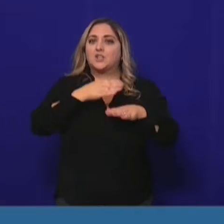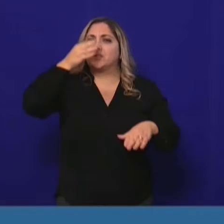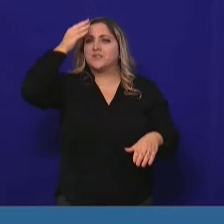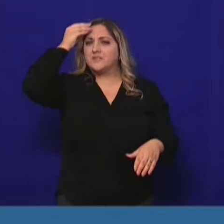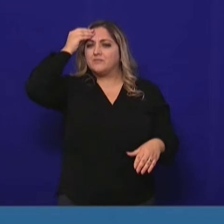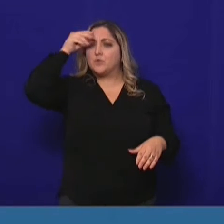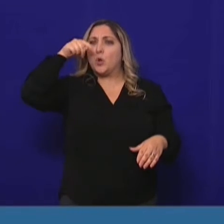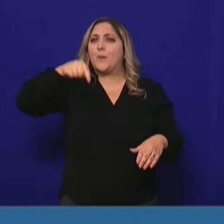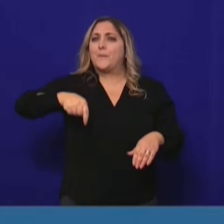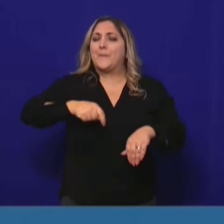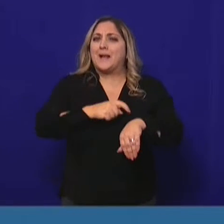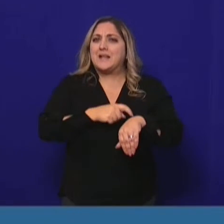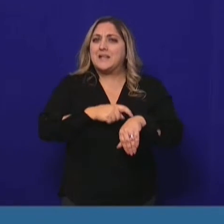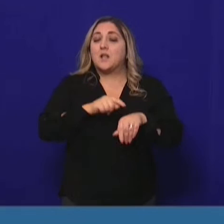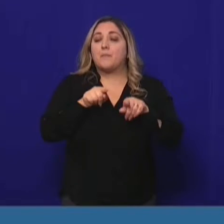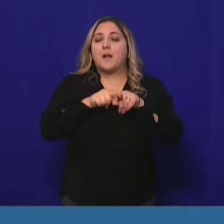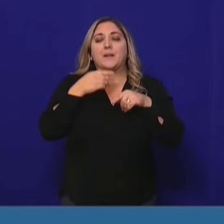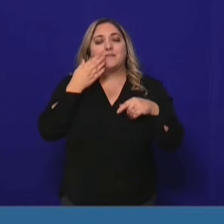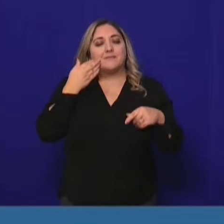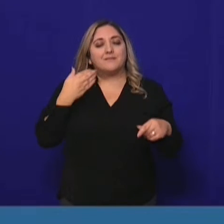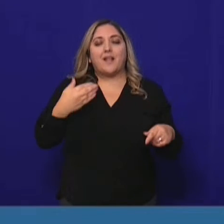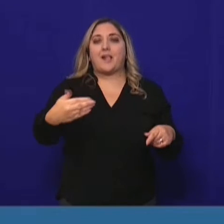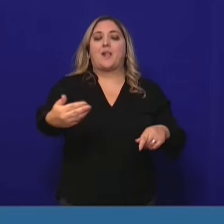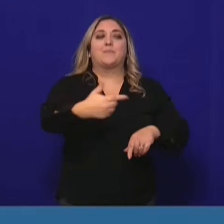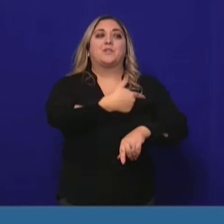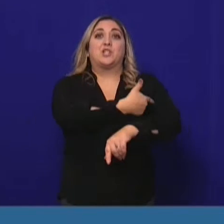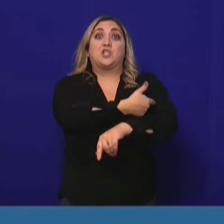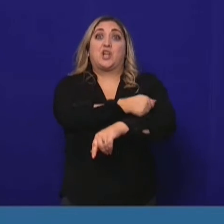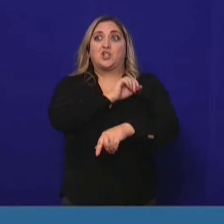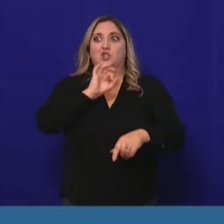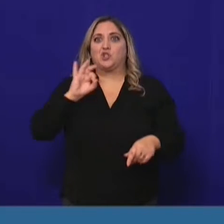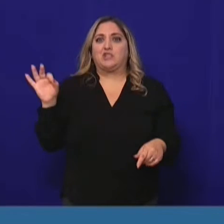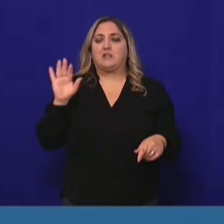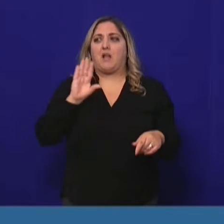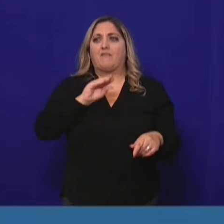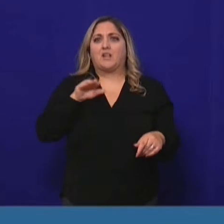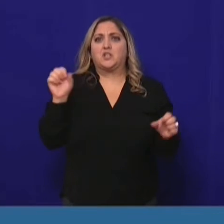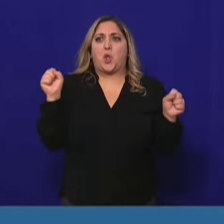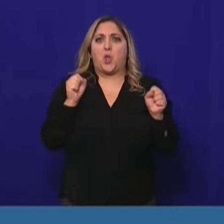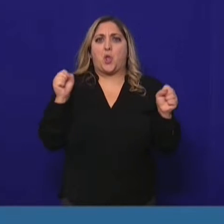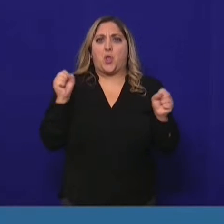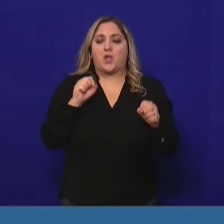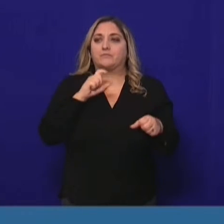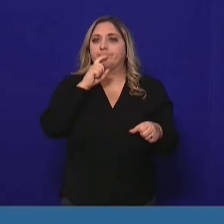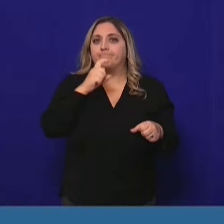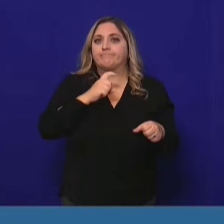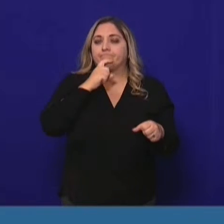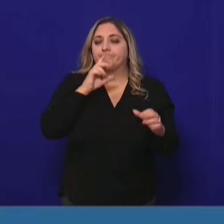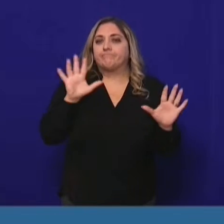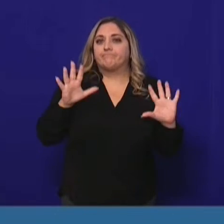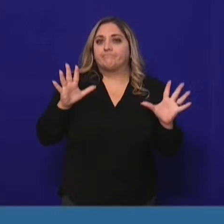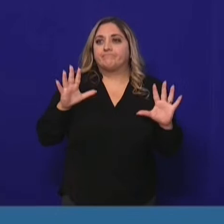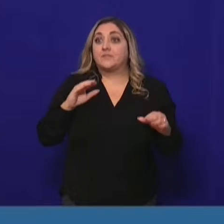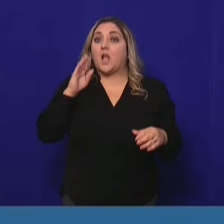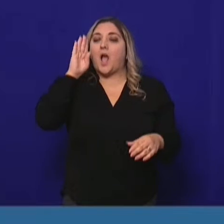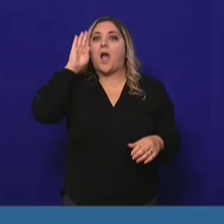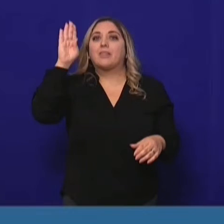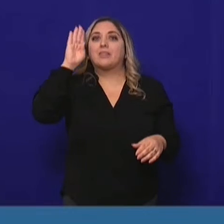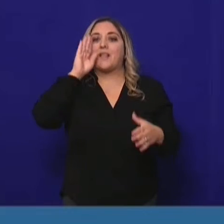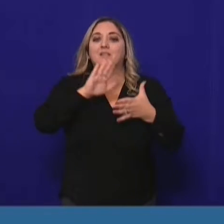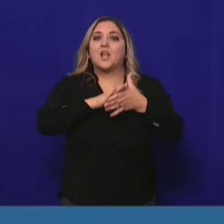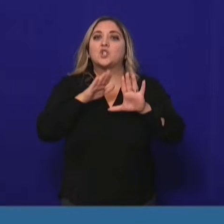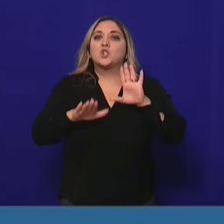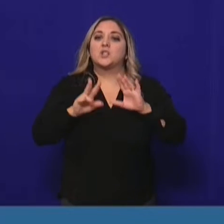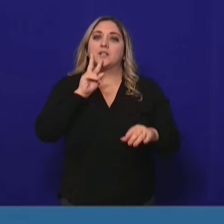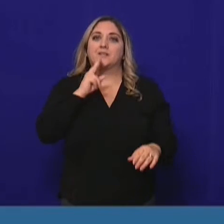Għaliex nifhmu li bħalissa bħal kull meta jkun hemm tilqima ġdida jkun hemm ħafna għejdut dwarha u